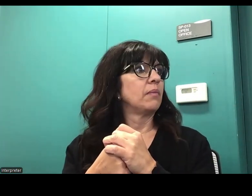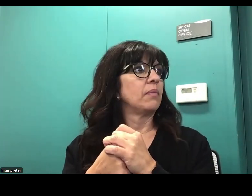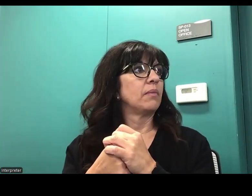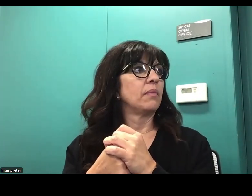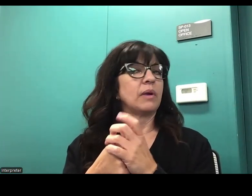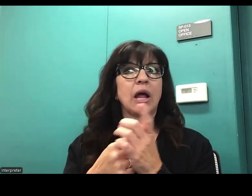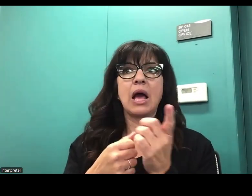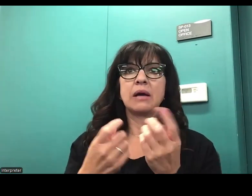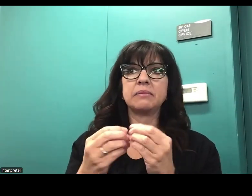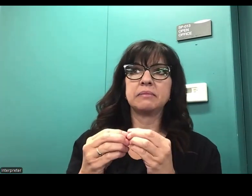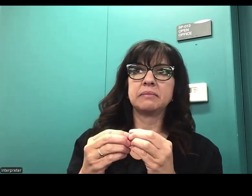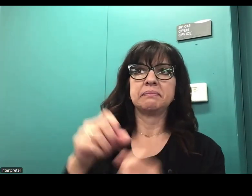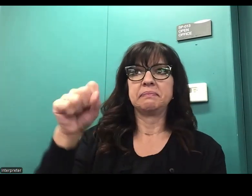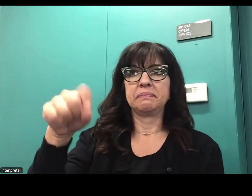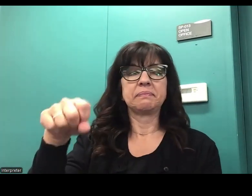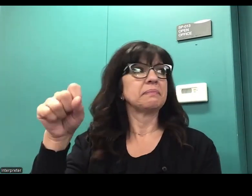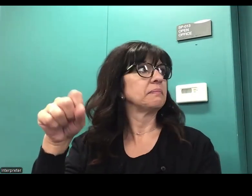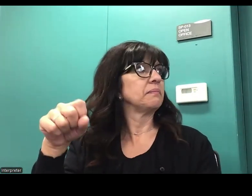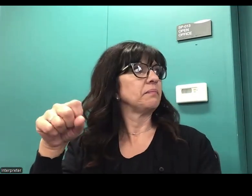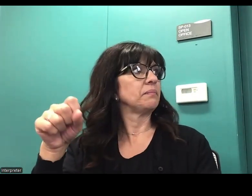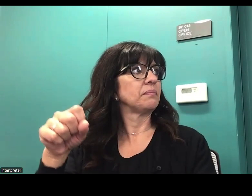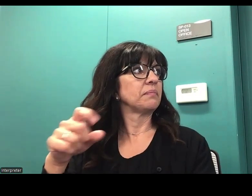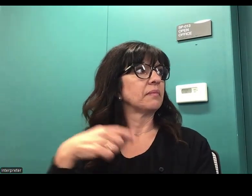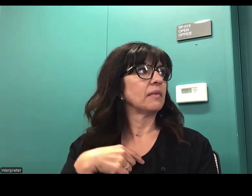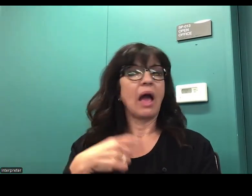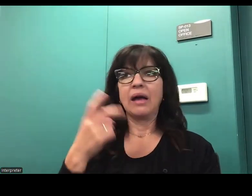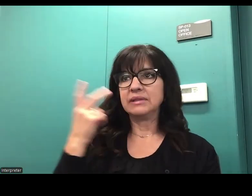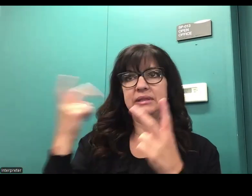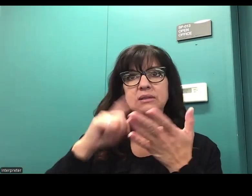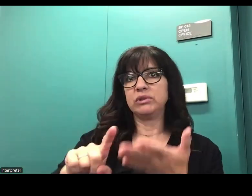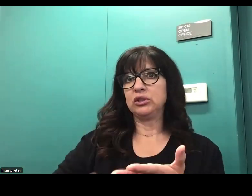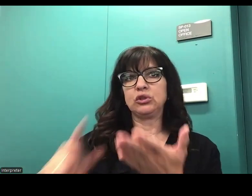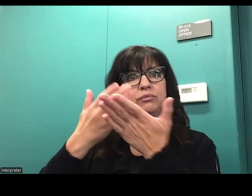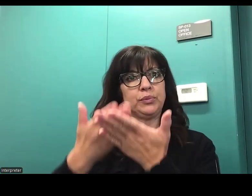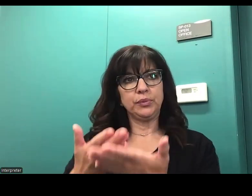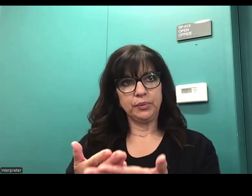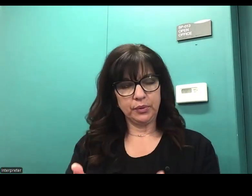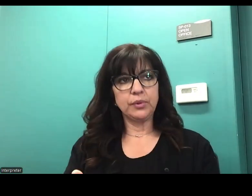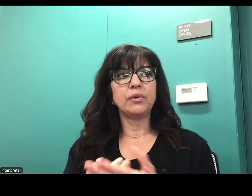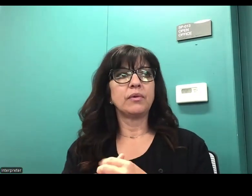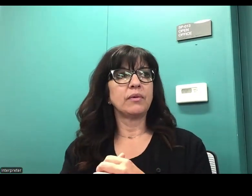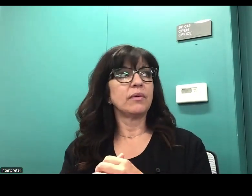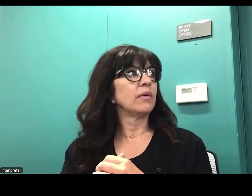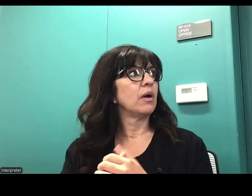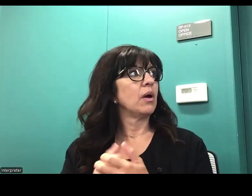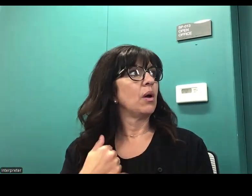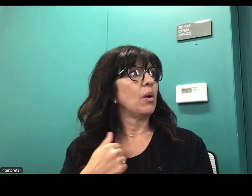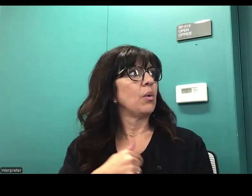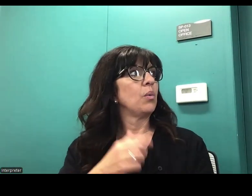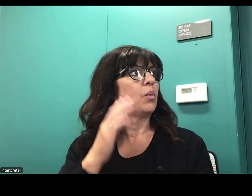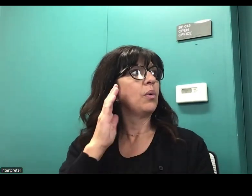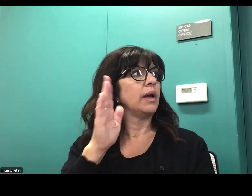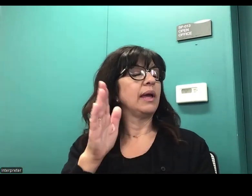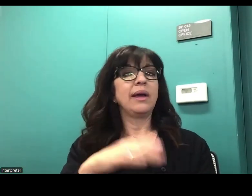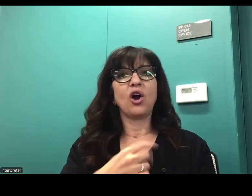pointing. Yeah. And I get it. I've seen all the research. We're in a